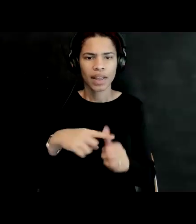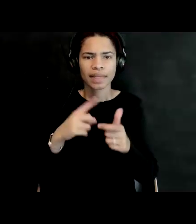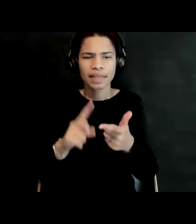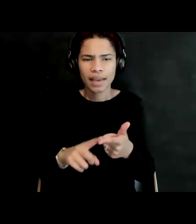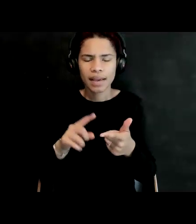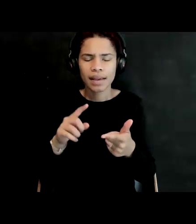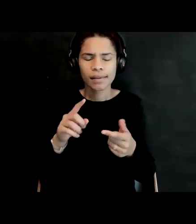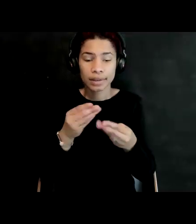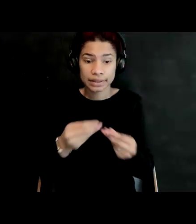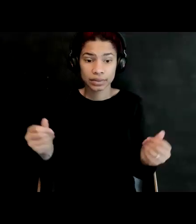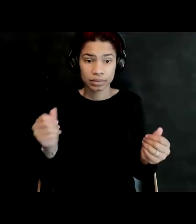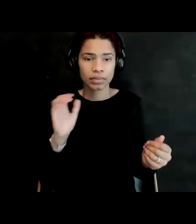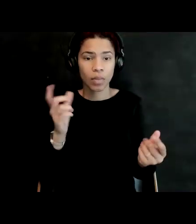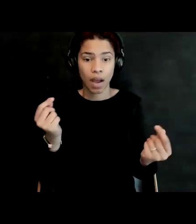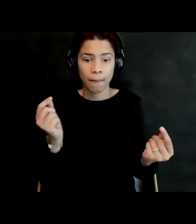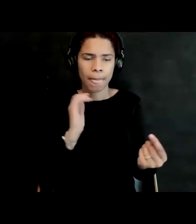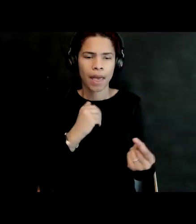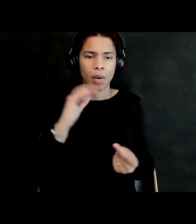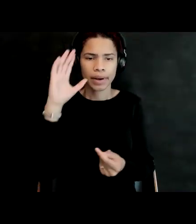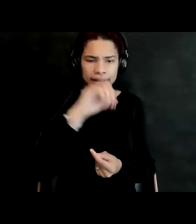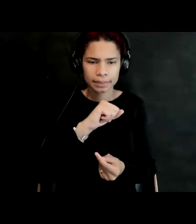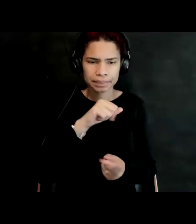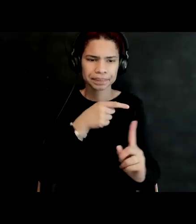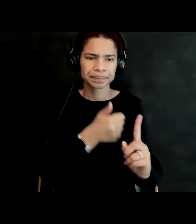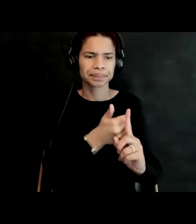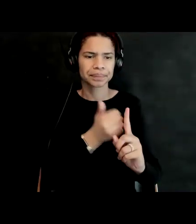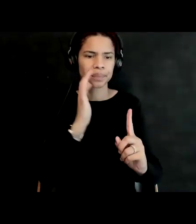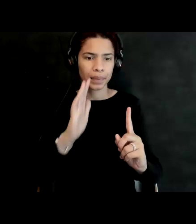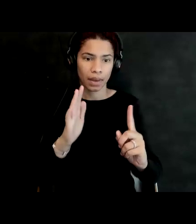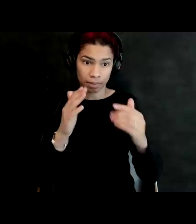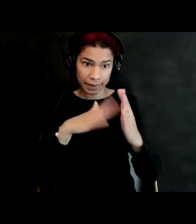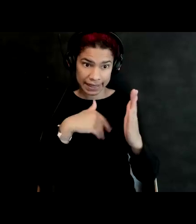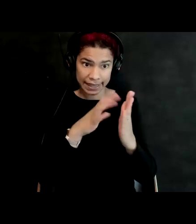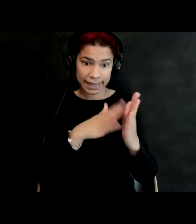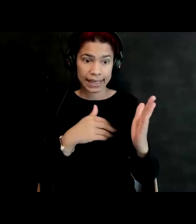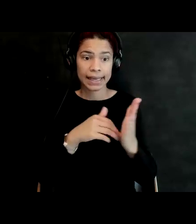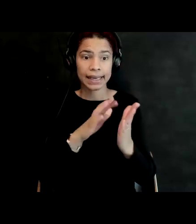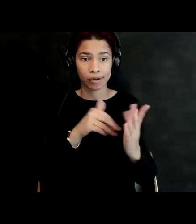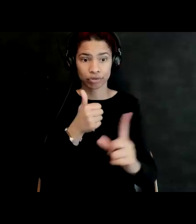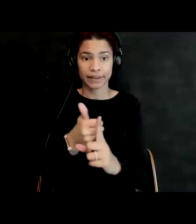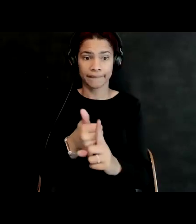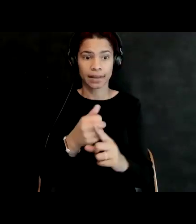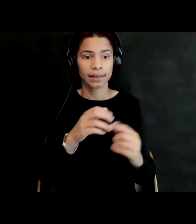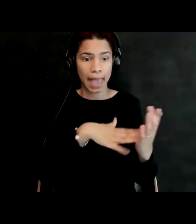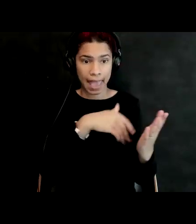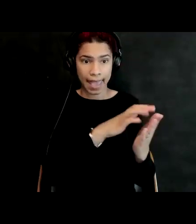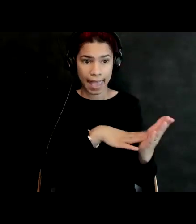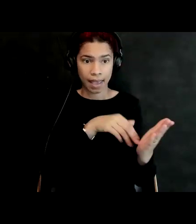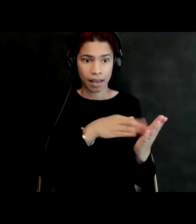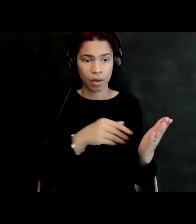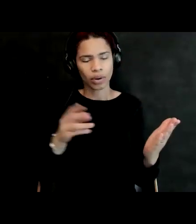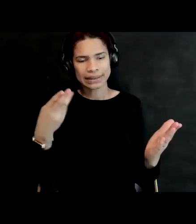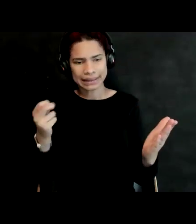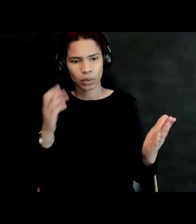the resolution is our assumption. She's going to go be painted. The painting is going to be great. So you could read this for comprehension.